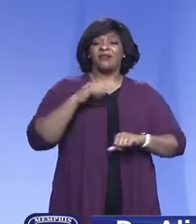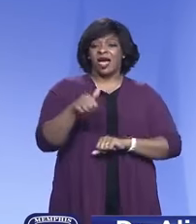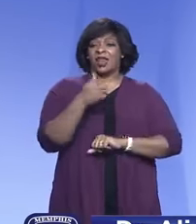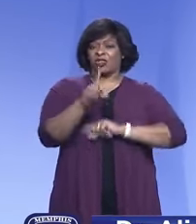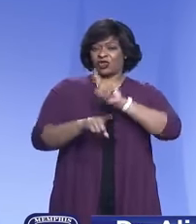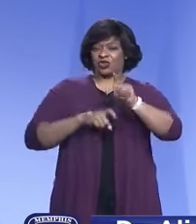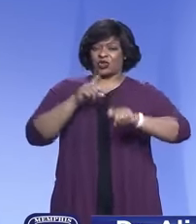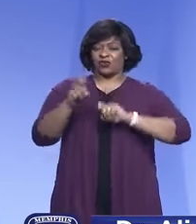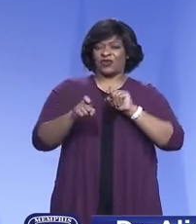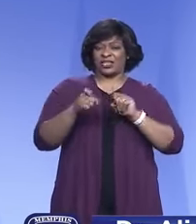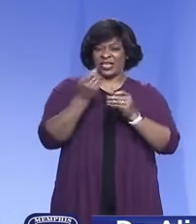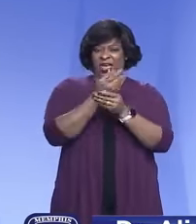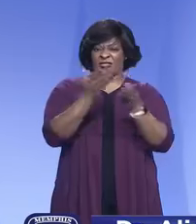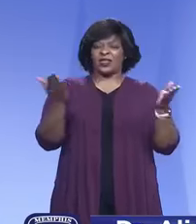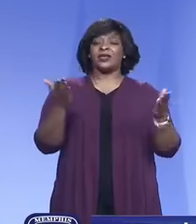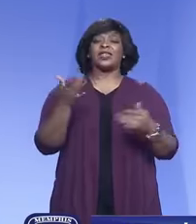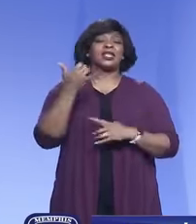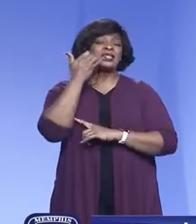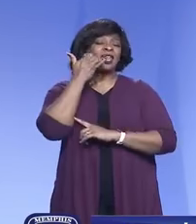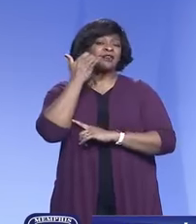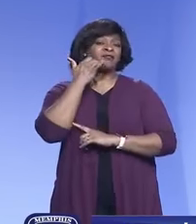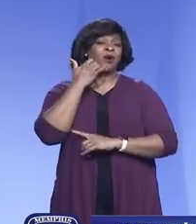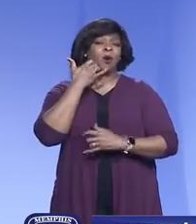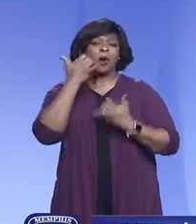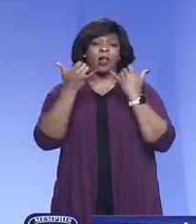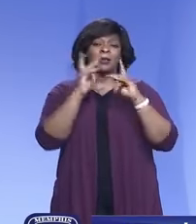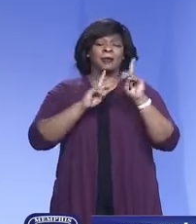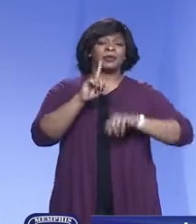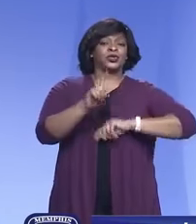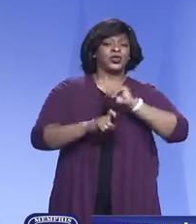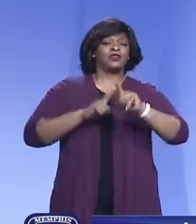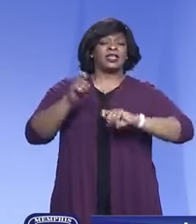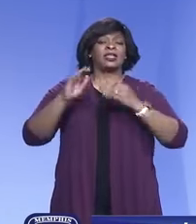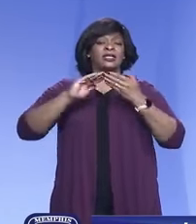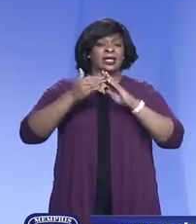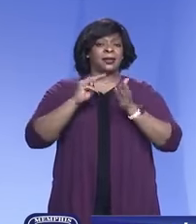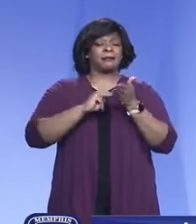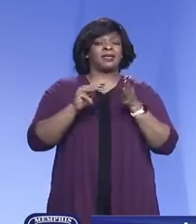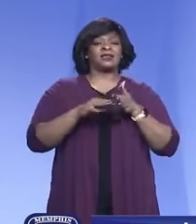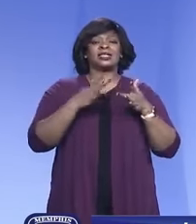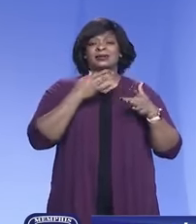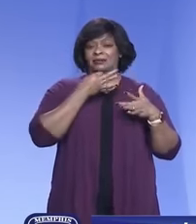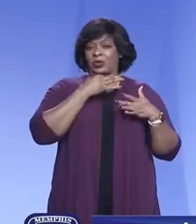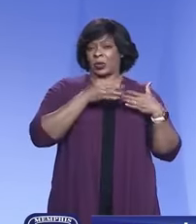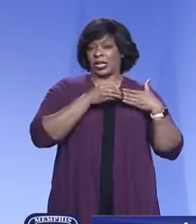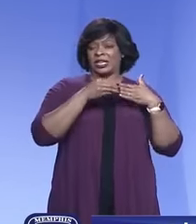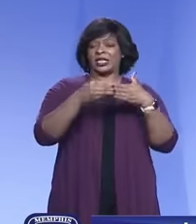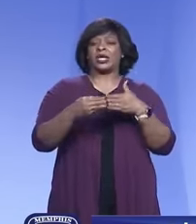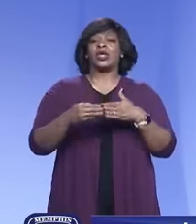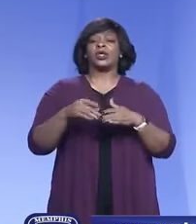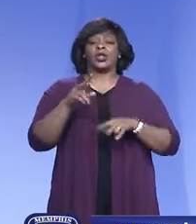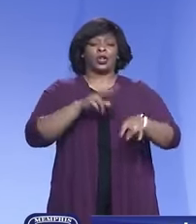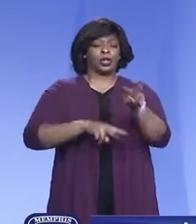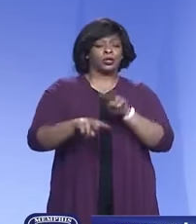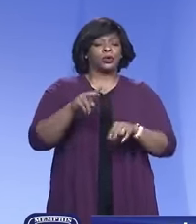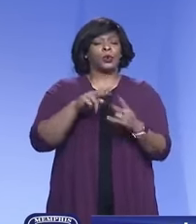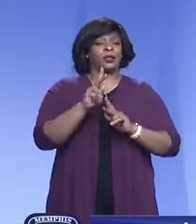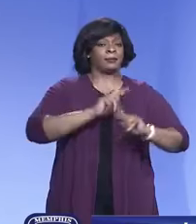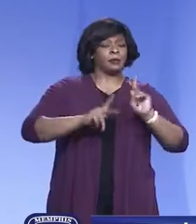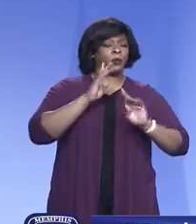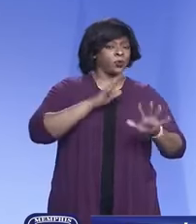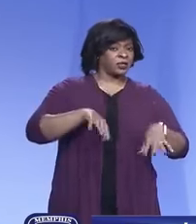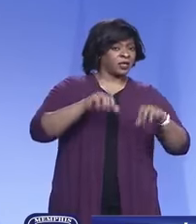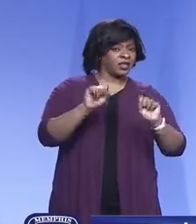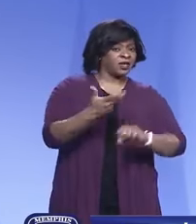survey in the field that is a telephone survey that the city of Memphis is leading that looks at whether or not people would